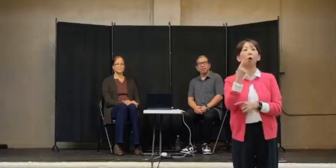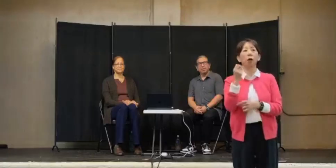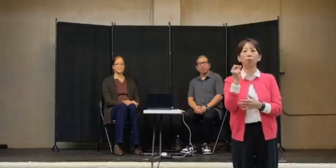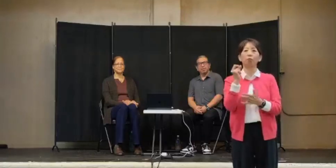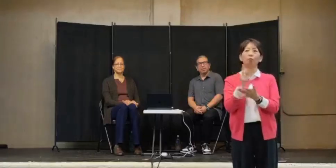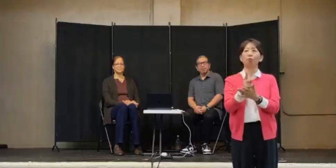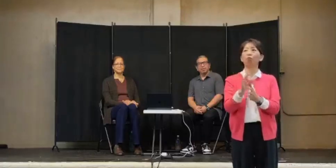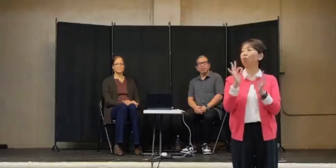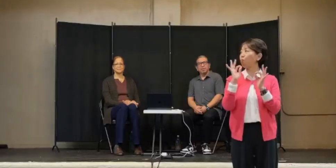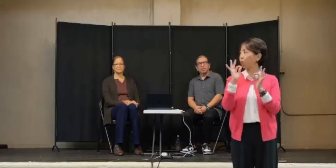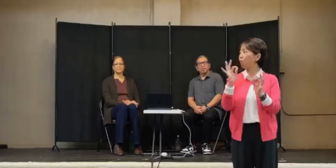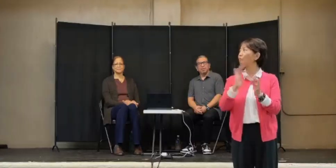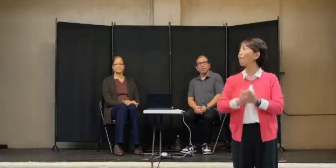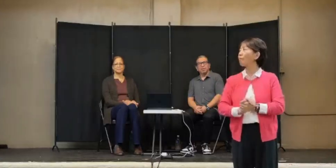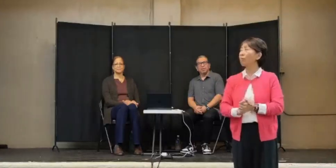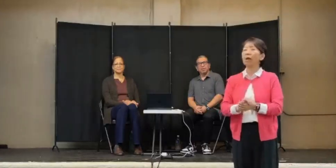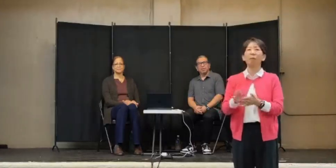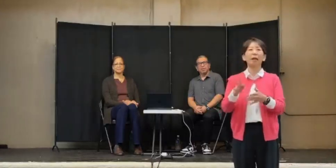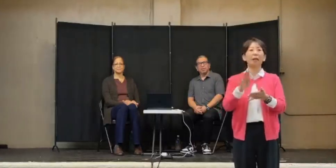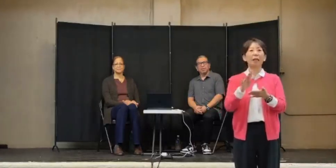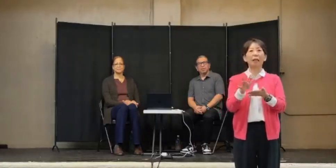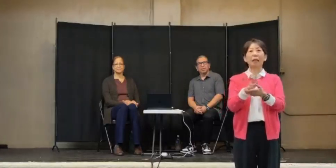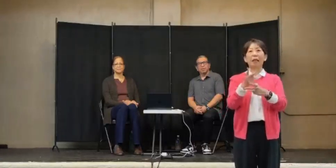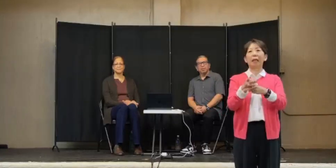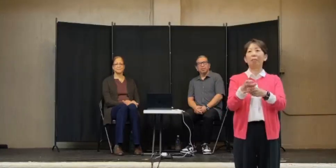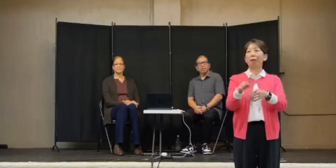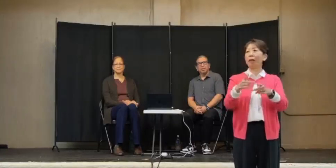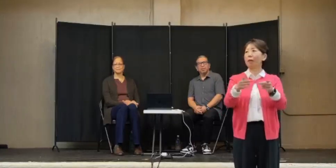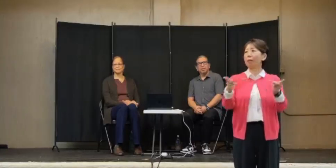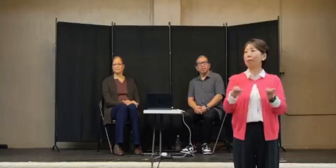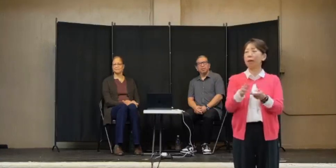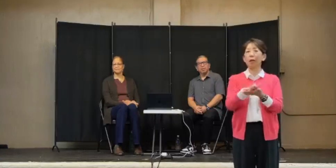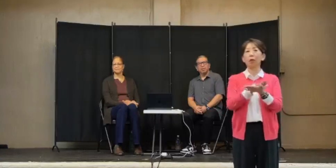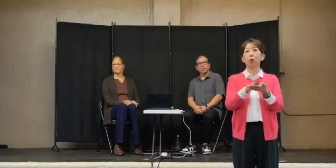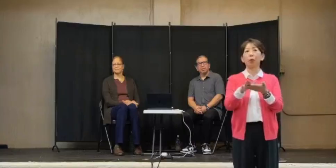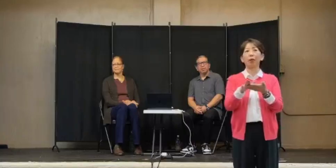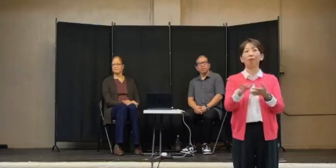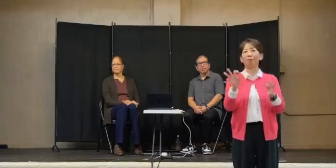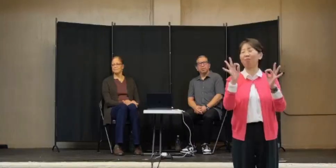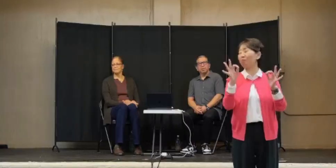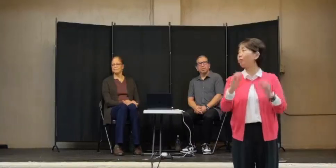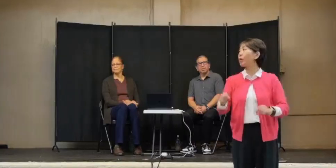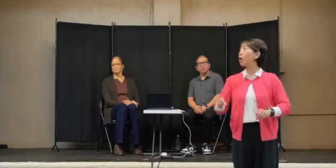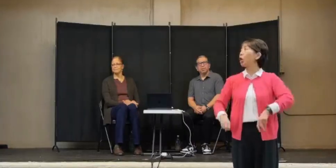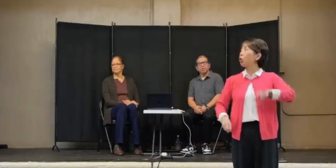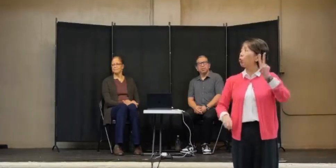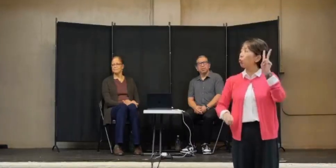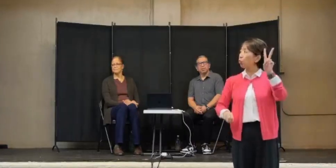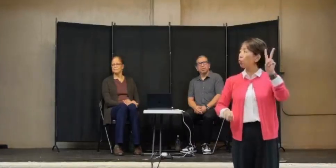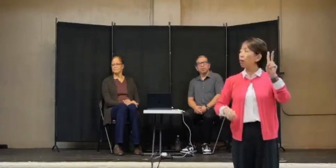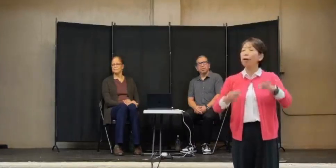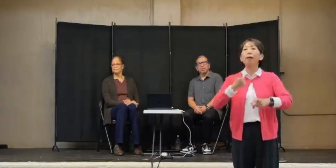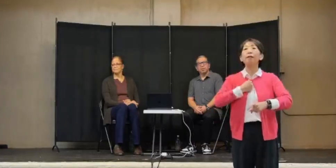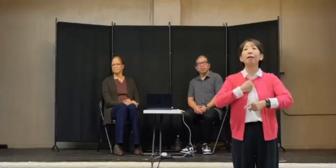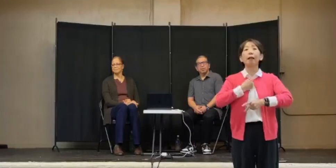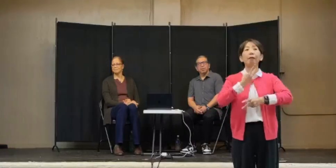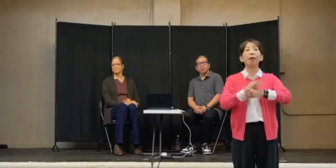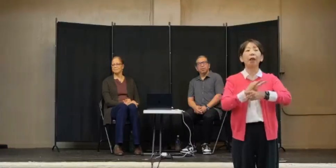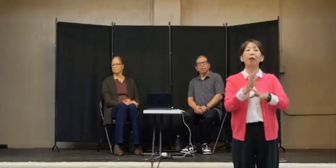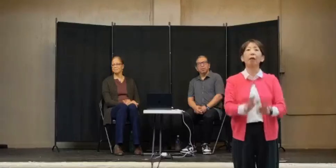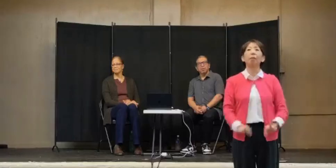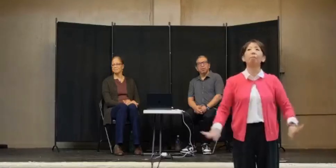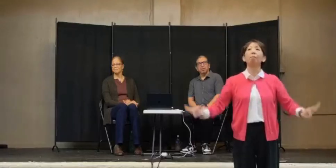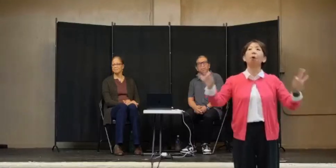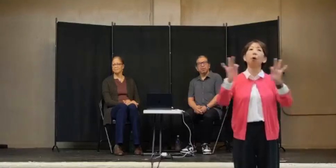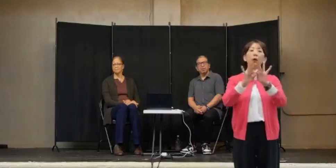the auditorium. Water is fine to drink in here though. We just want to keep the space nice and clean.